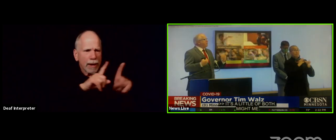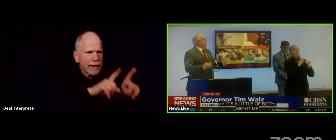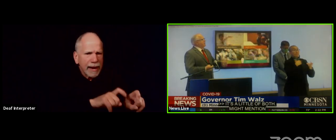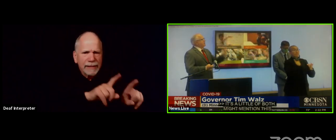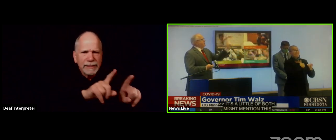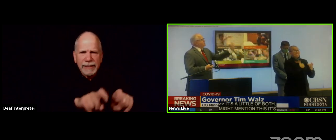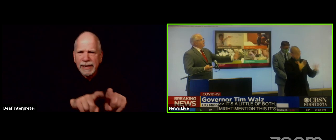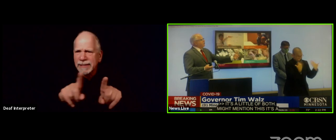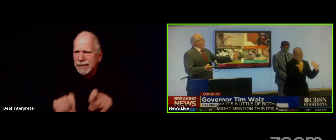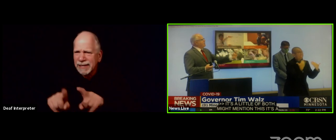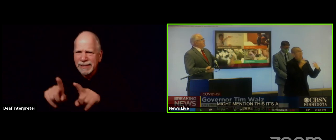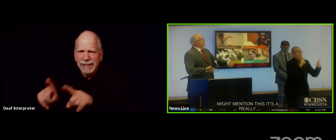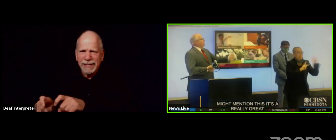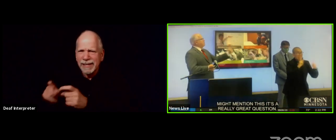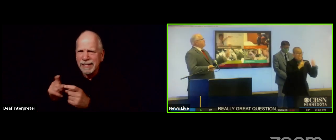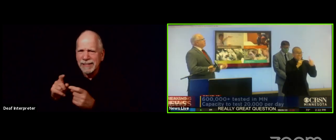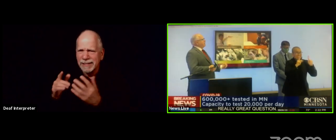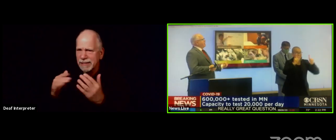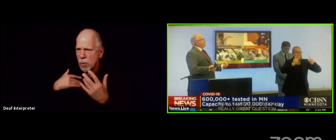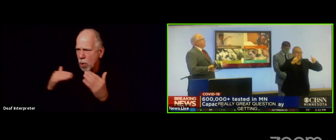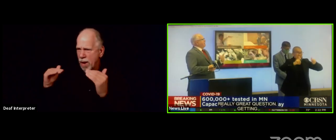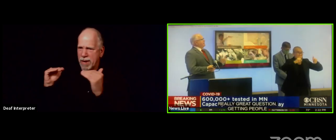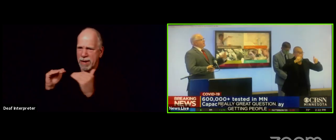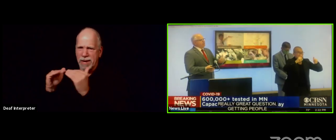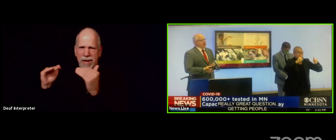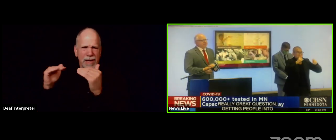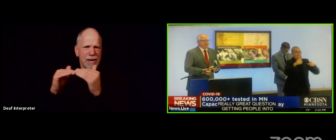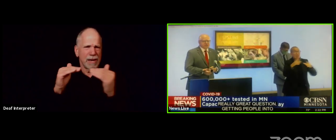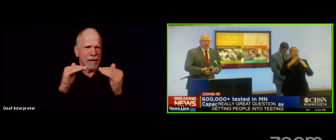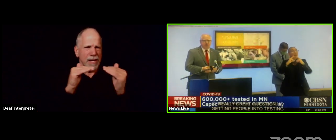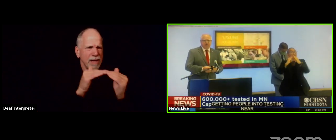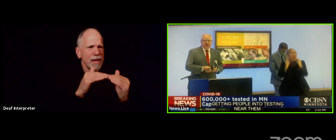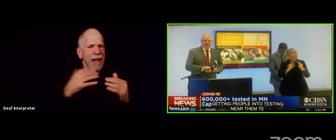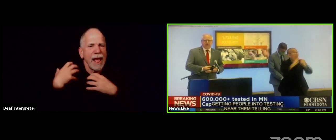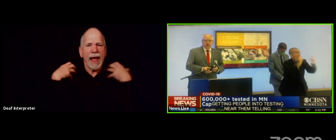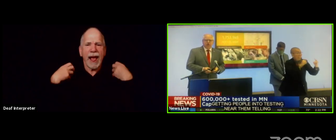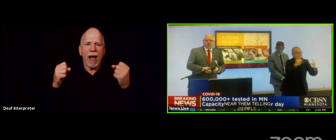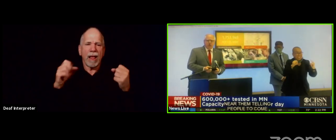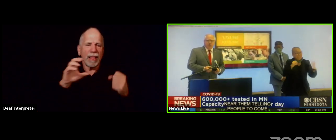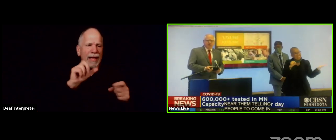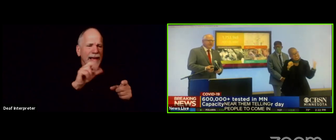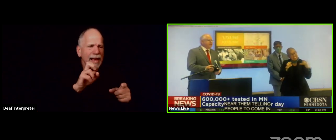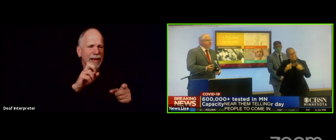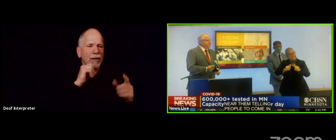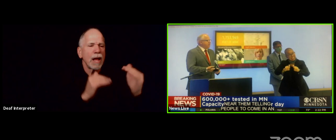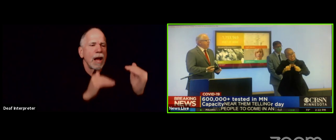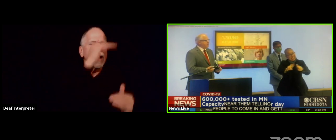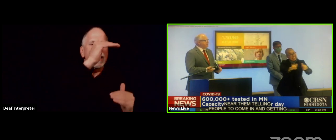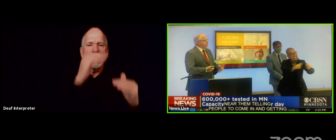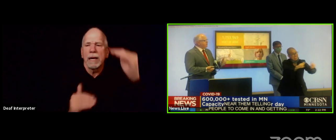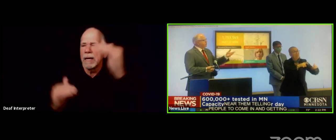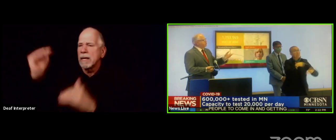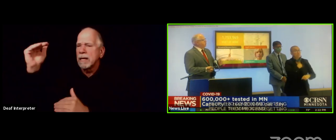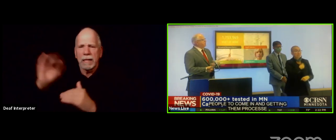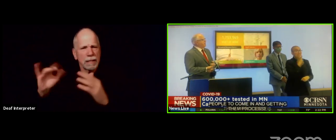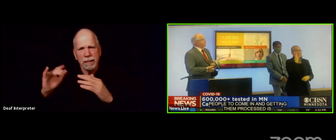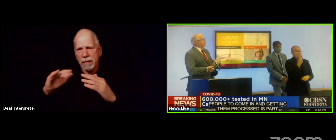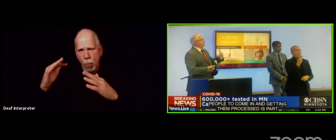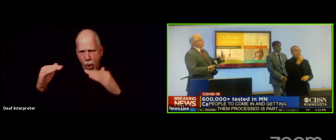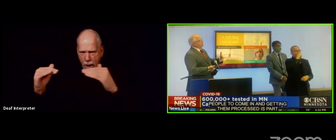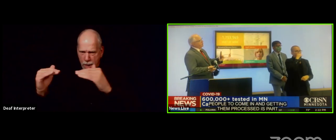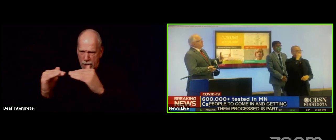test, getting testing near them, telling people to come in and getting them processed is part of that too. So what we've seen is in some cases, and we hear those stories